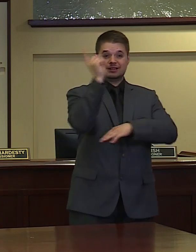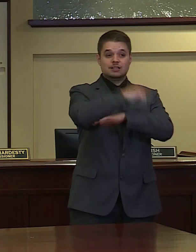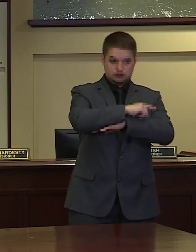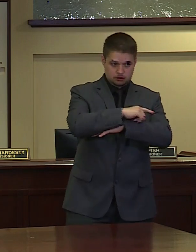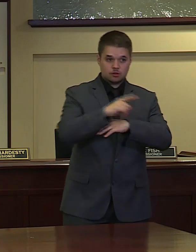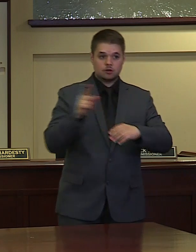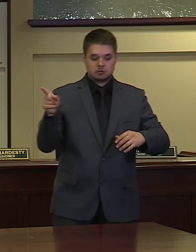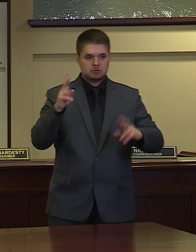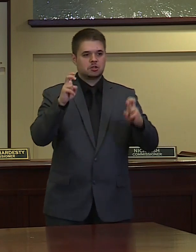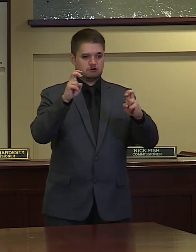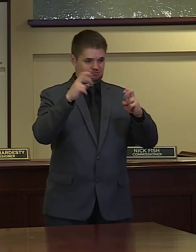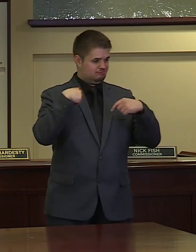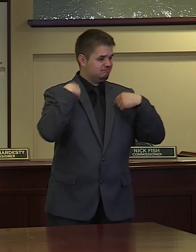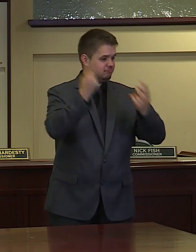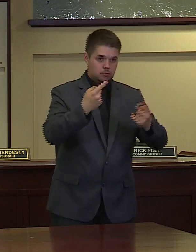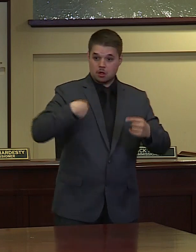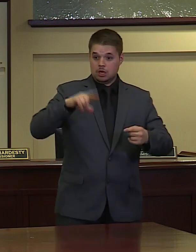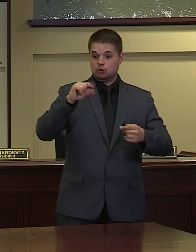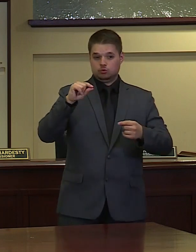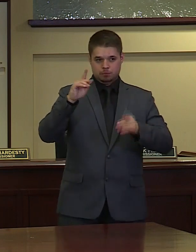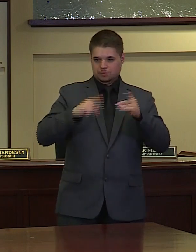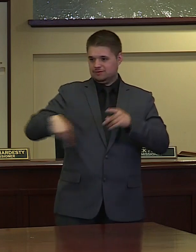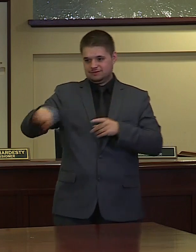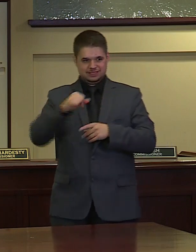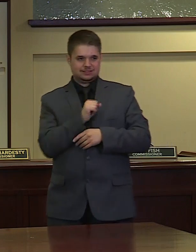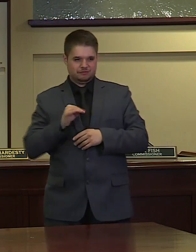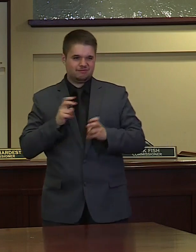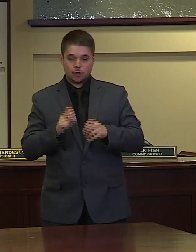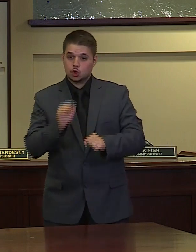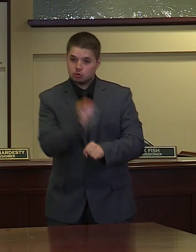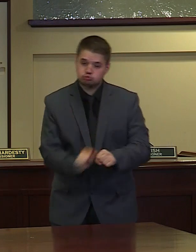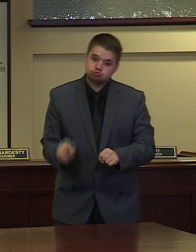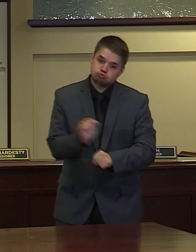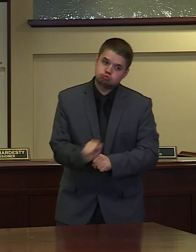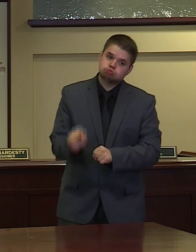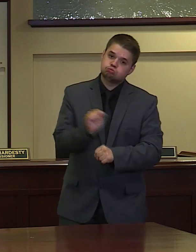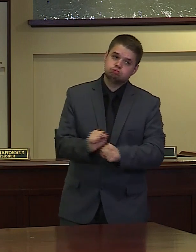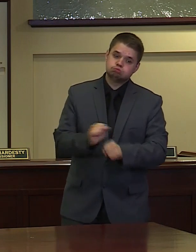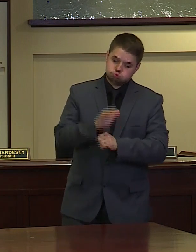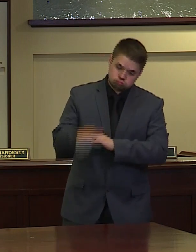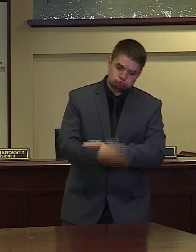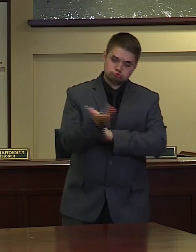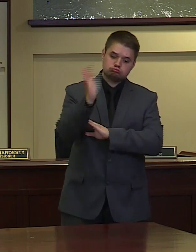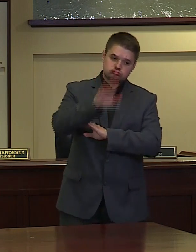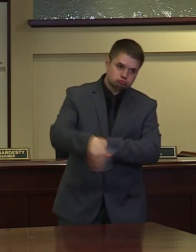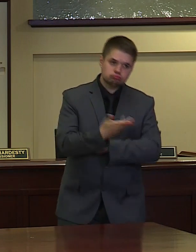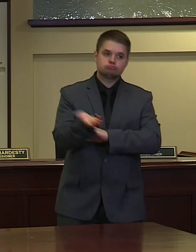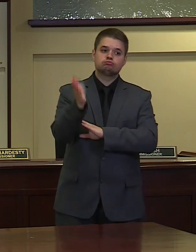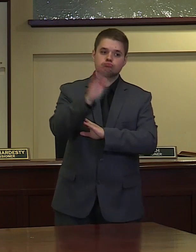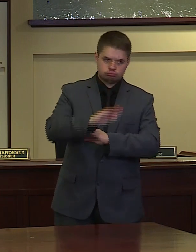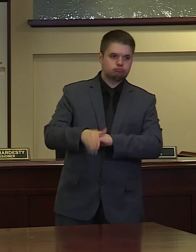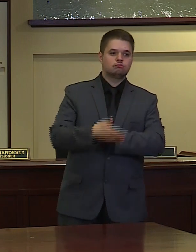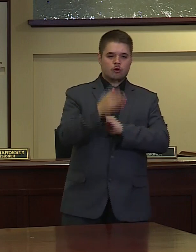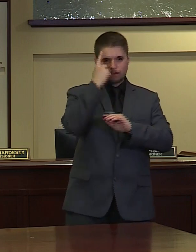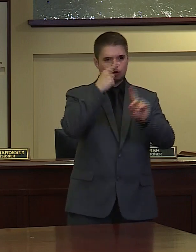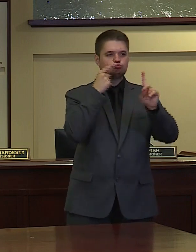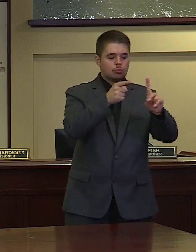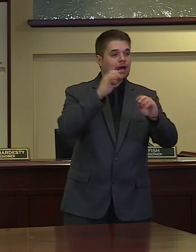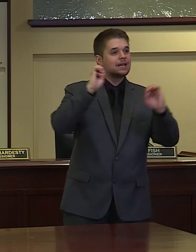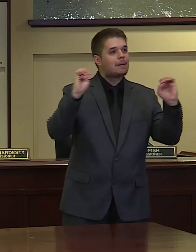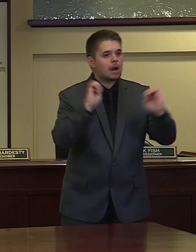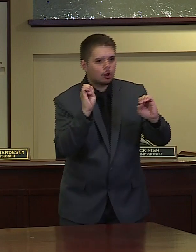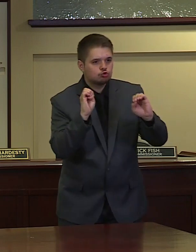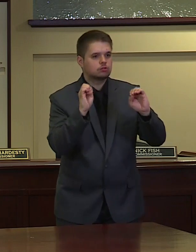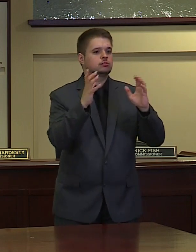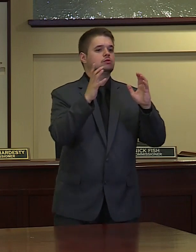individuals, have been working tirelessly around the clock at the Emergency Coordination Center with a combination of